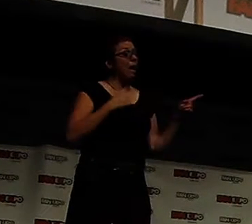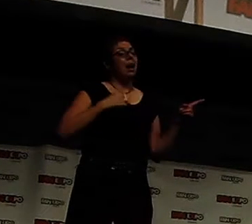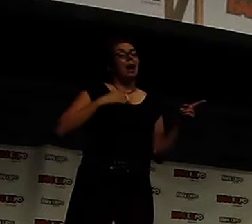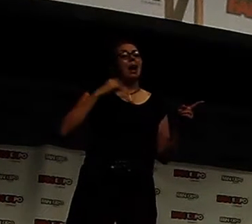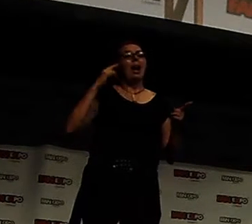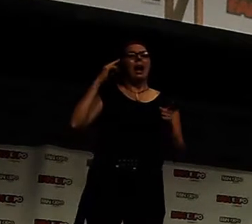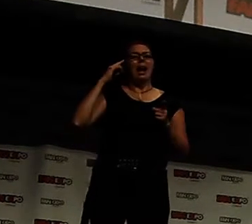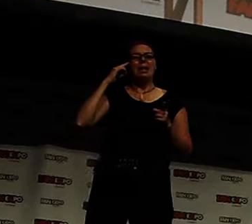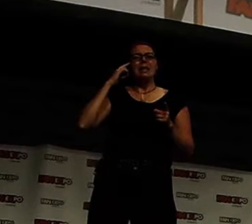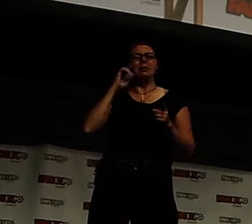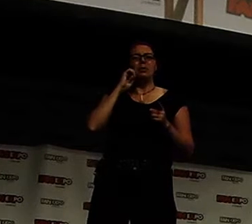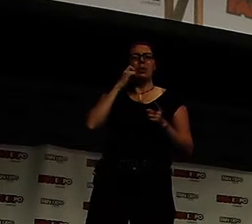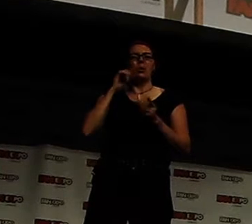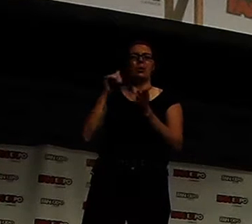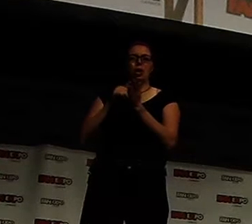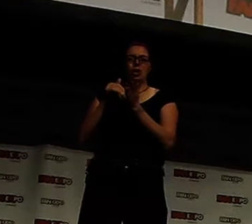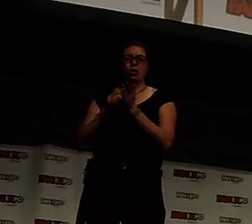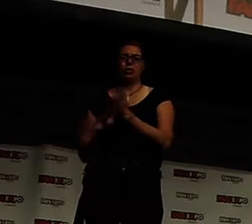Strax. I thought that was brilliant.